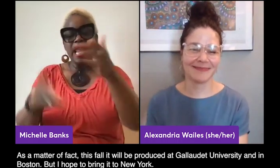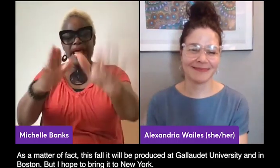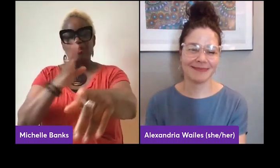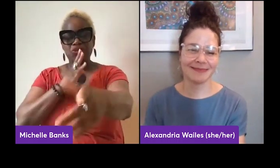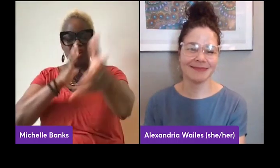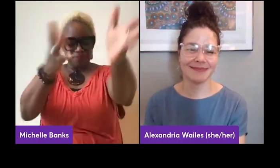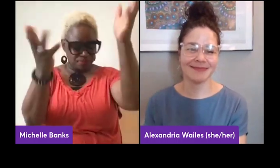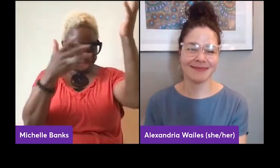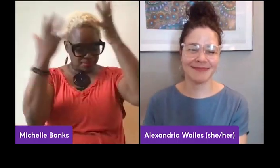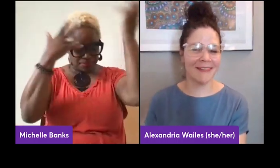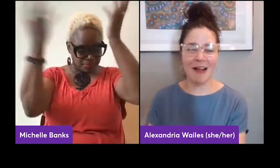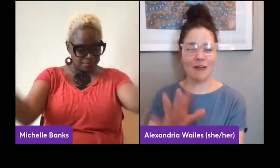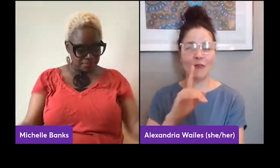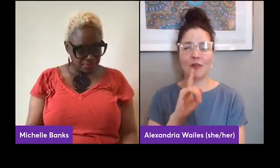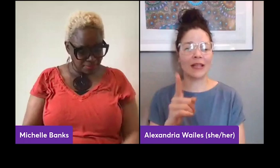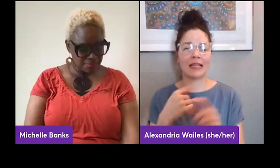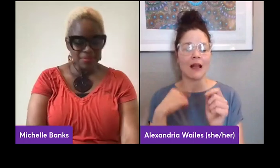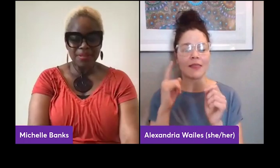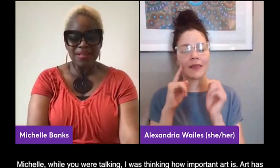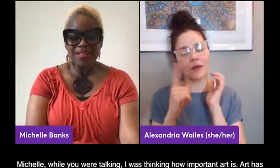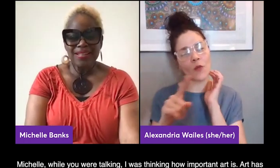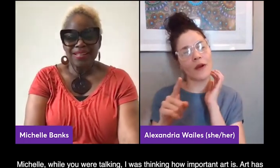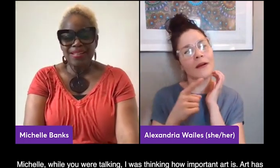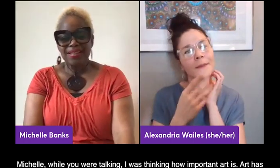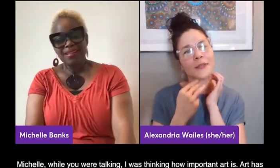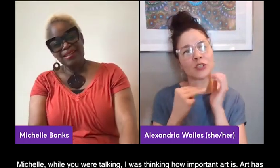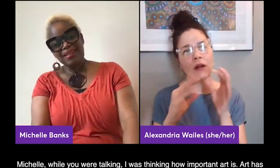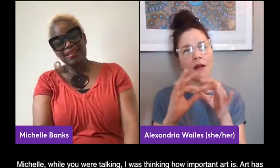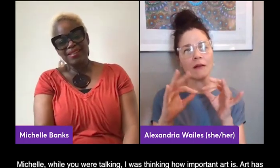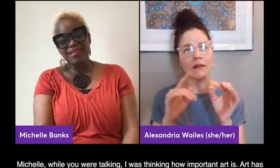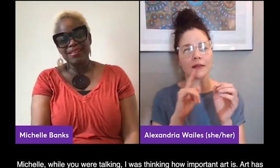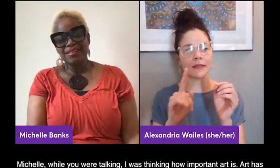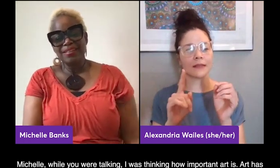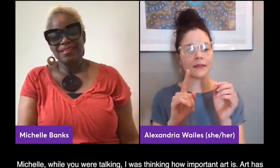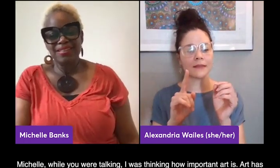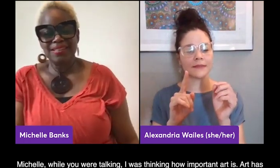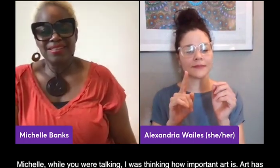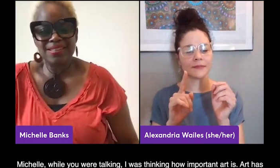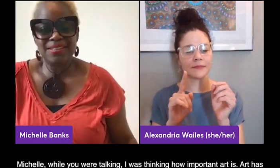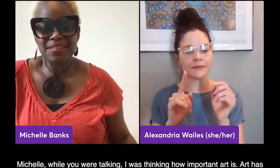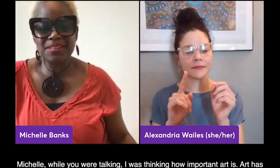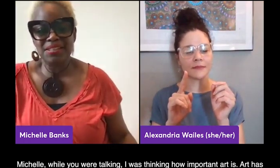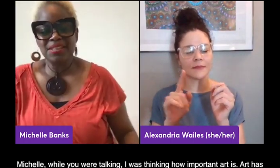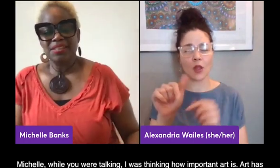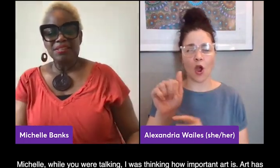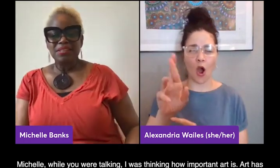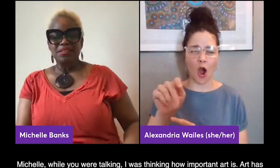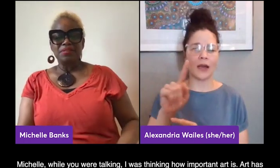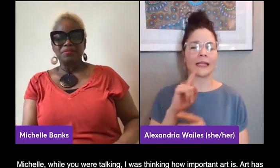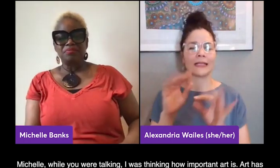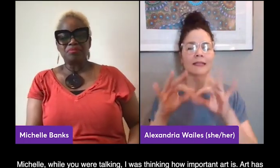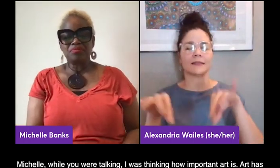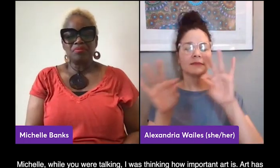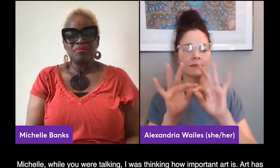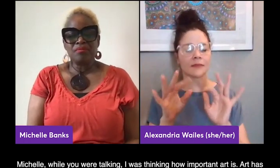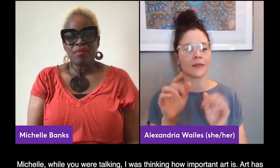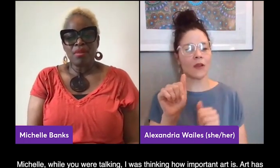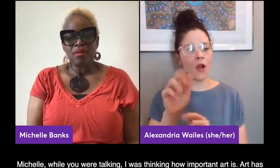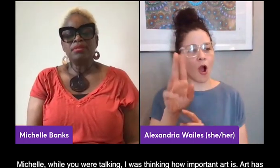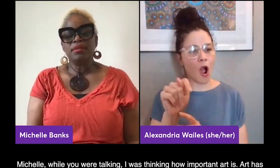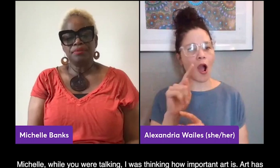I'll let you talk now. Michelle, while you were talking, I was thinking how important art